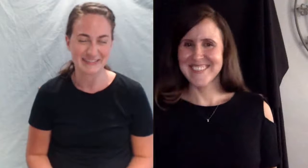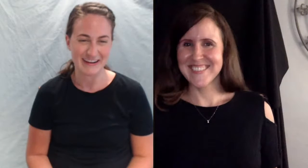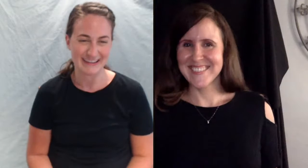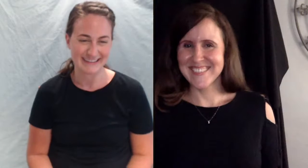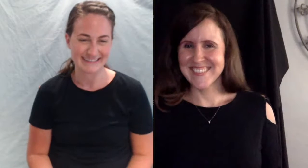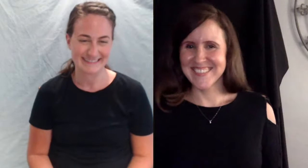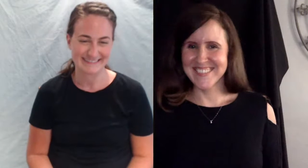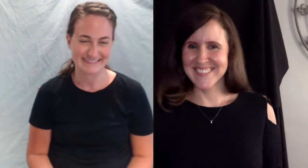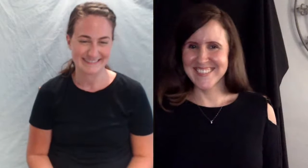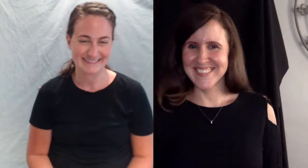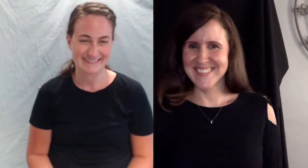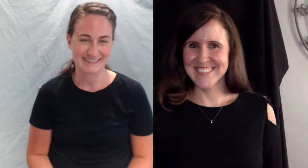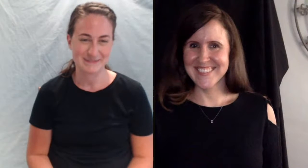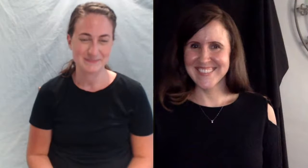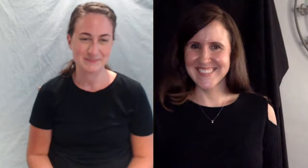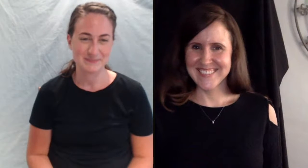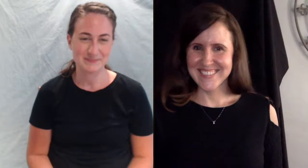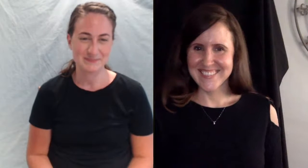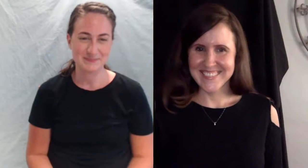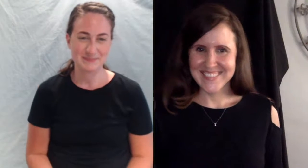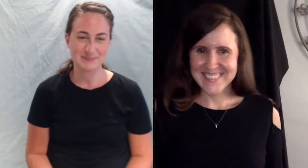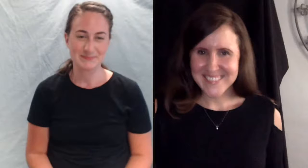On to you, Anara.